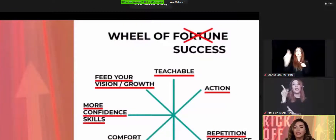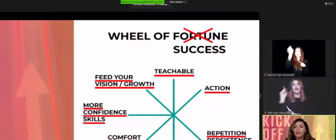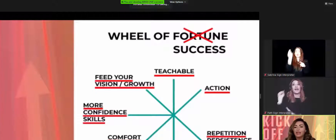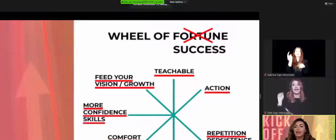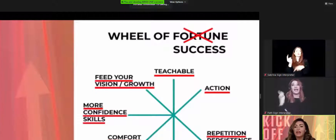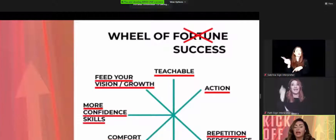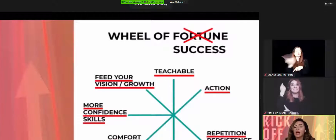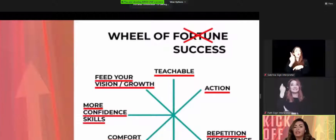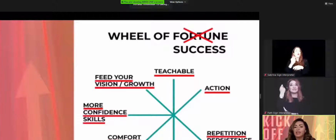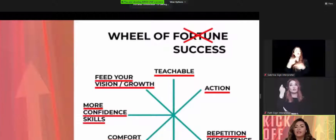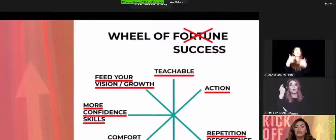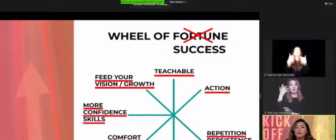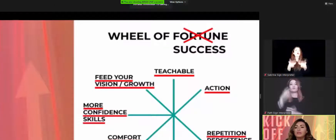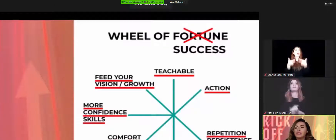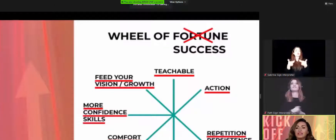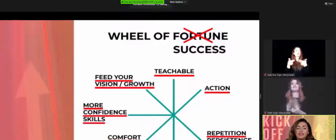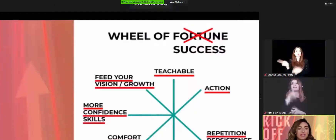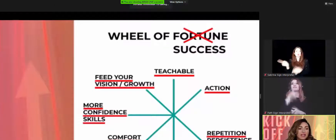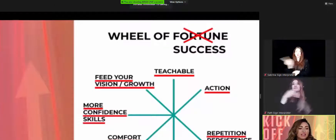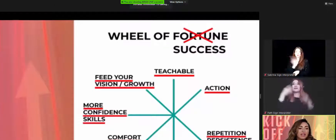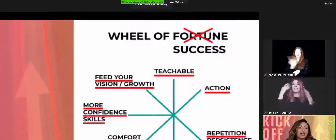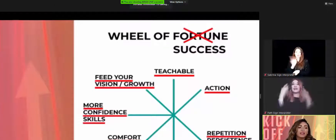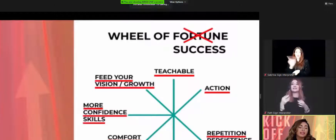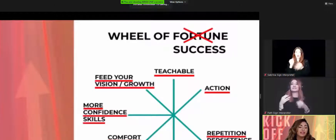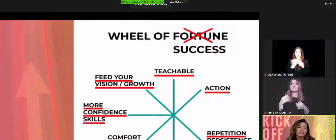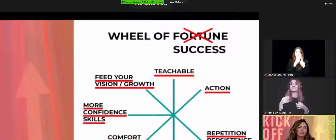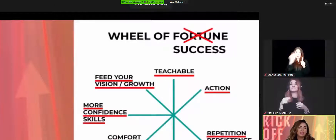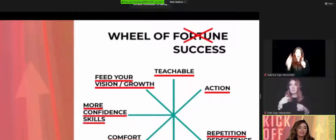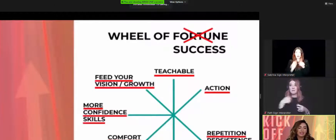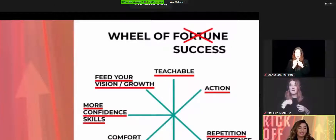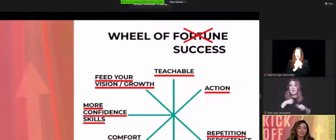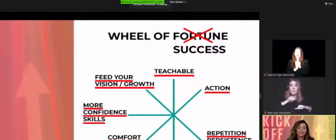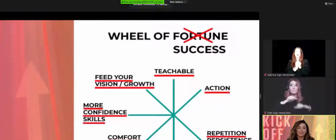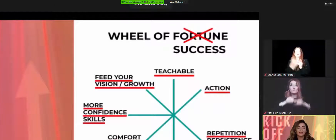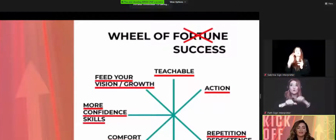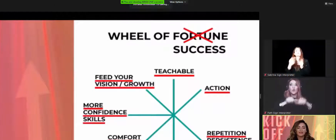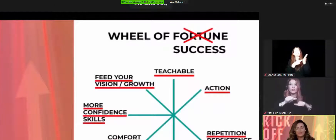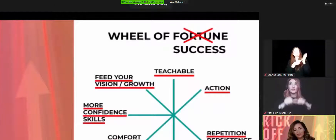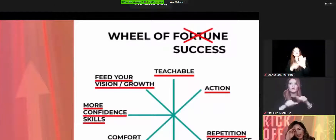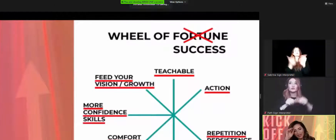that I have used since I started this business.